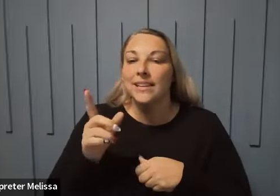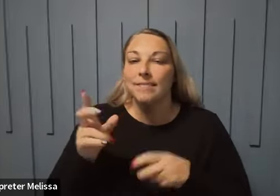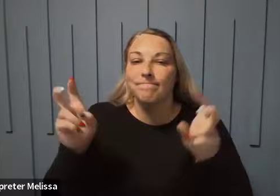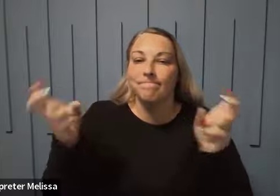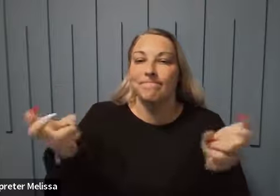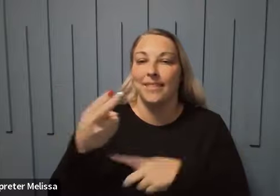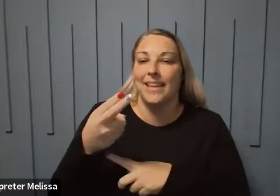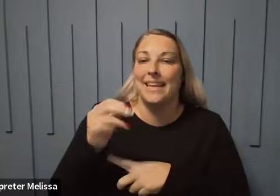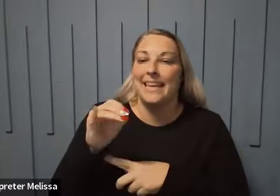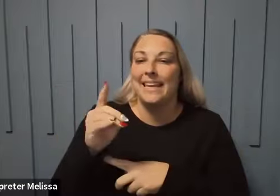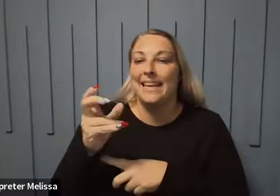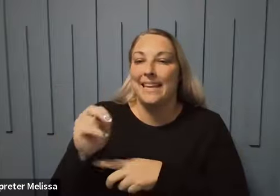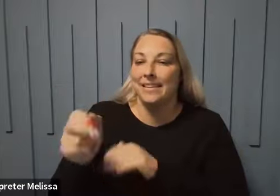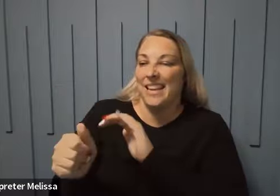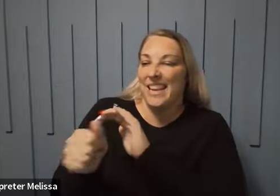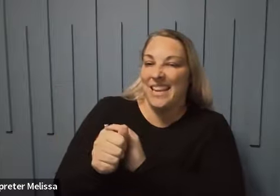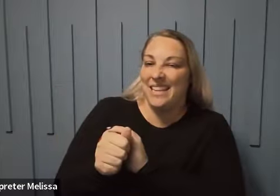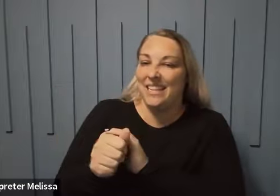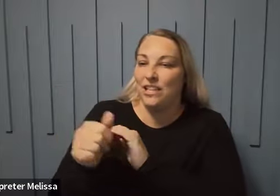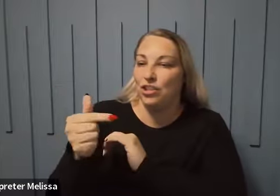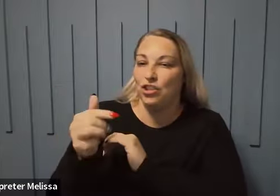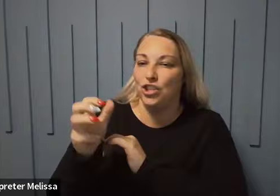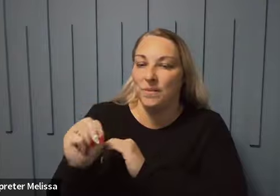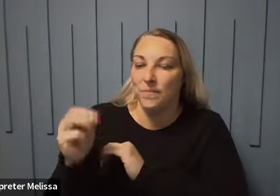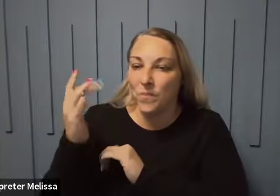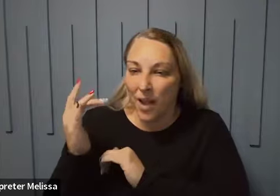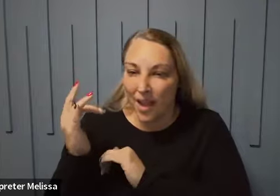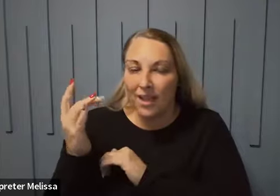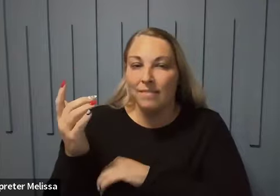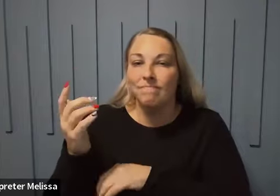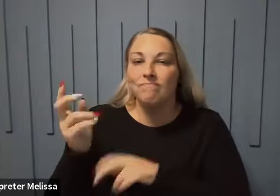think cued speech as our Cued American English